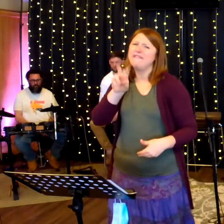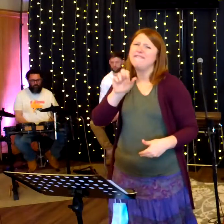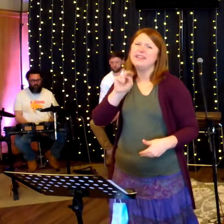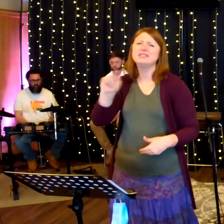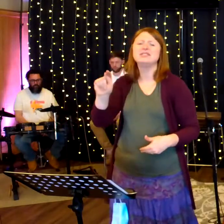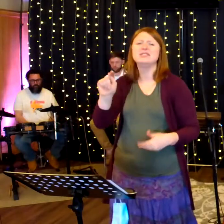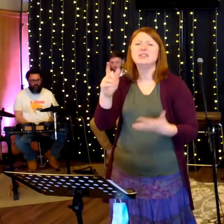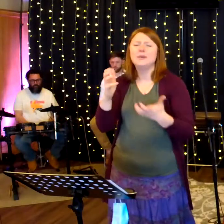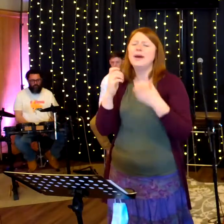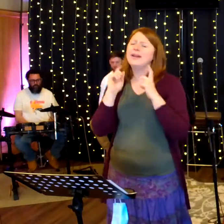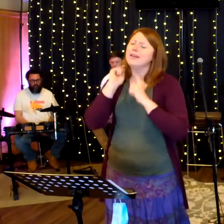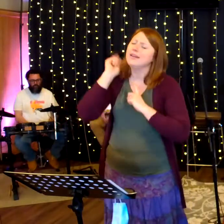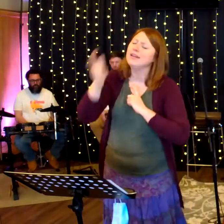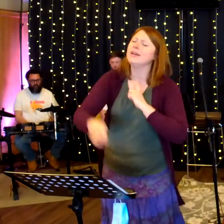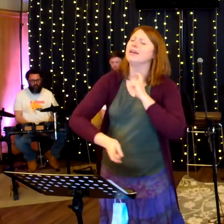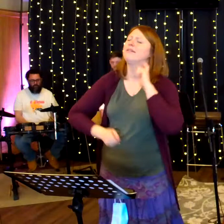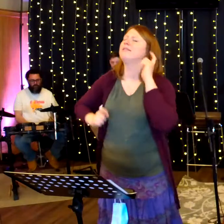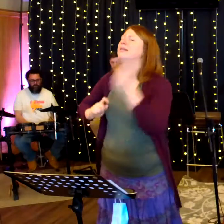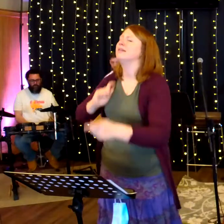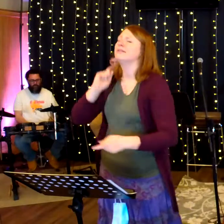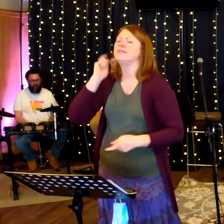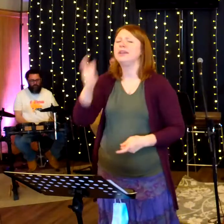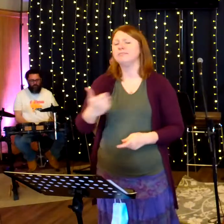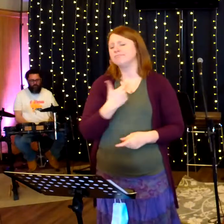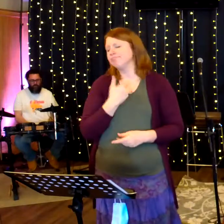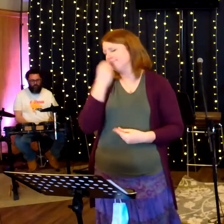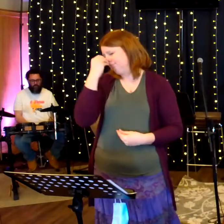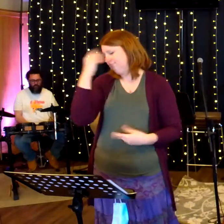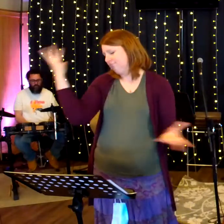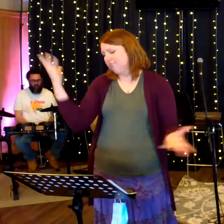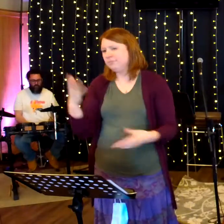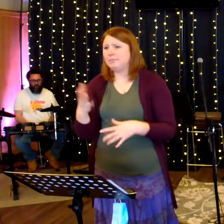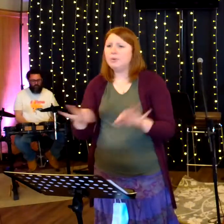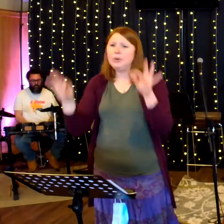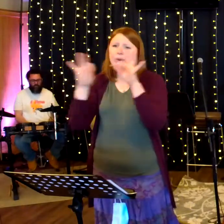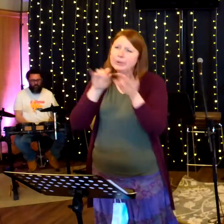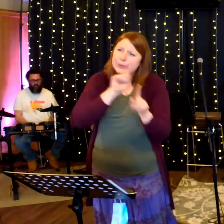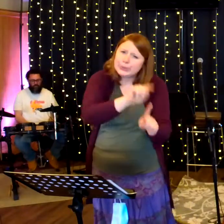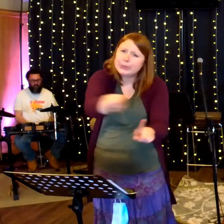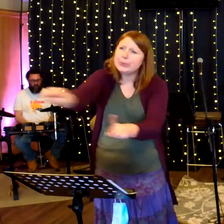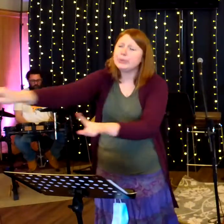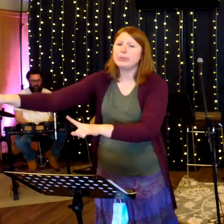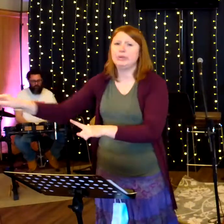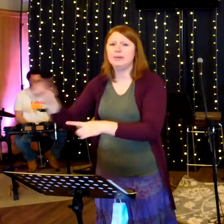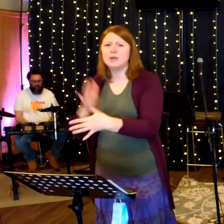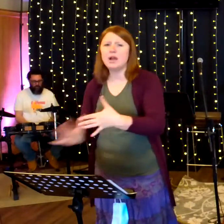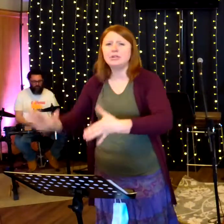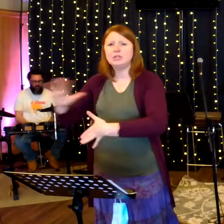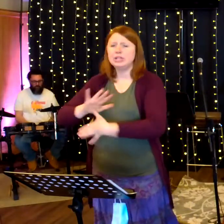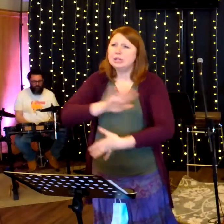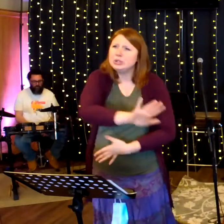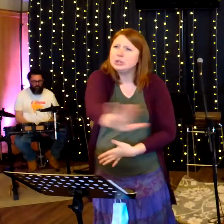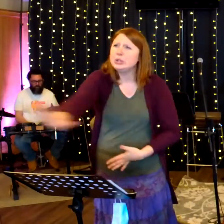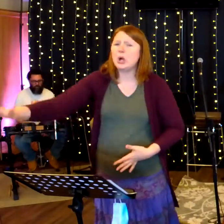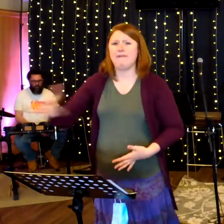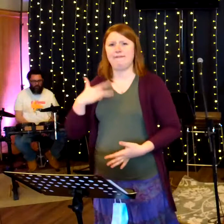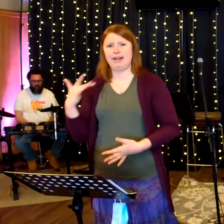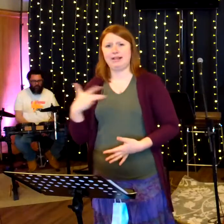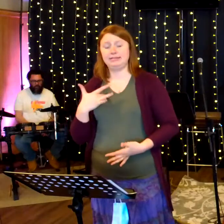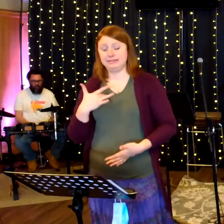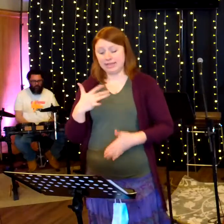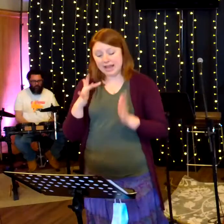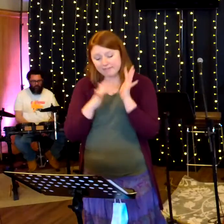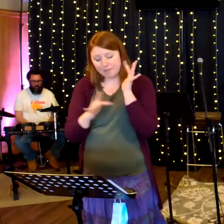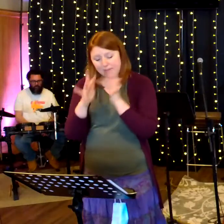uncertain terms that which he had been preaching for the last few years of his ministry. When he said things like in Matthew chapter 20,